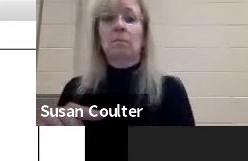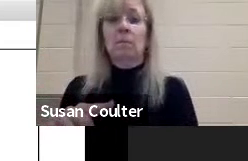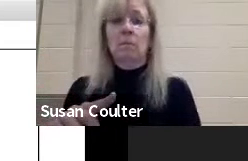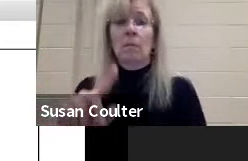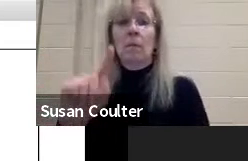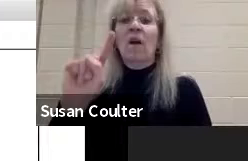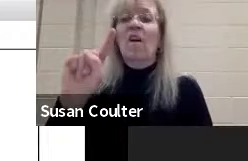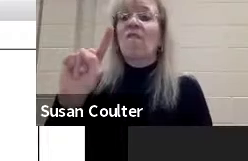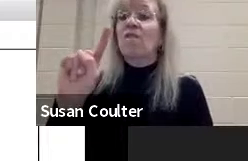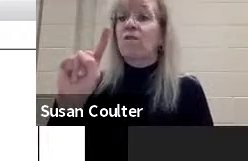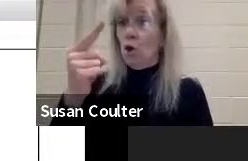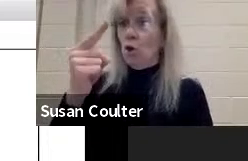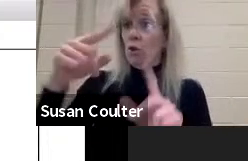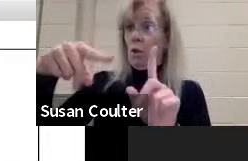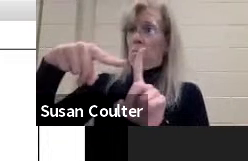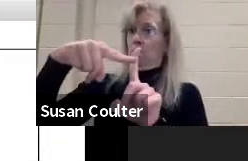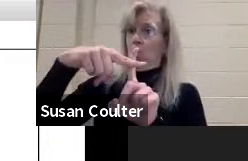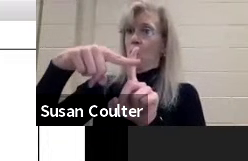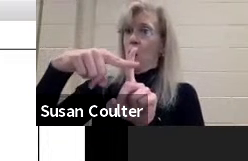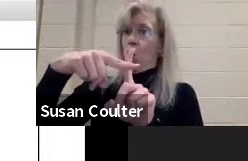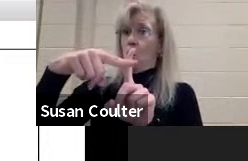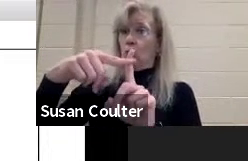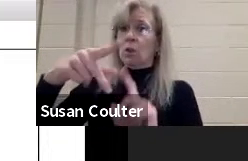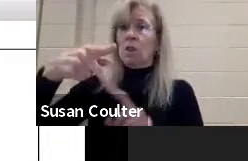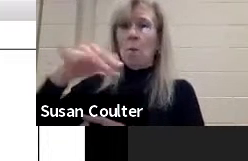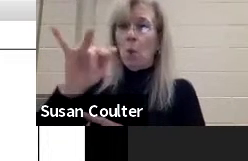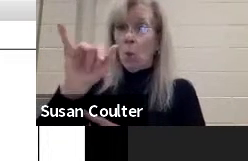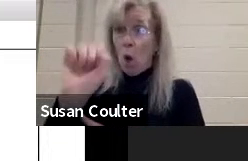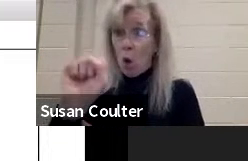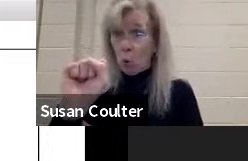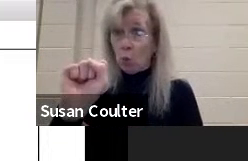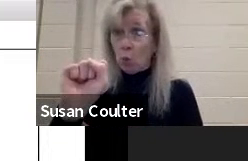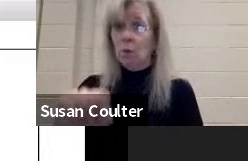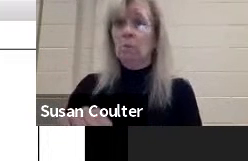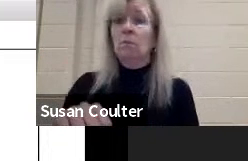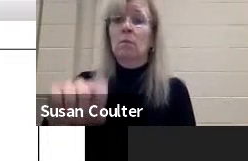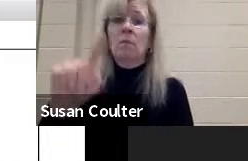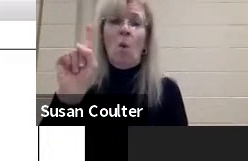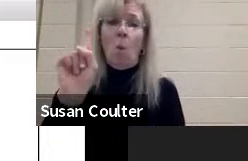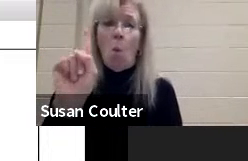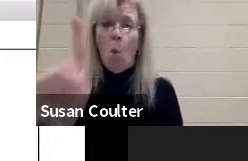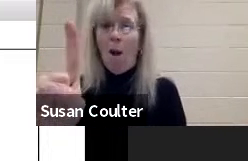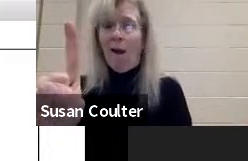cons. First, pros. One,